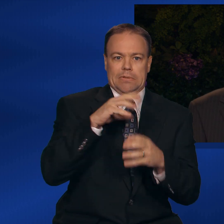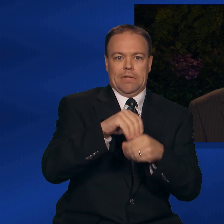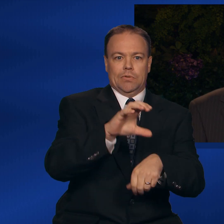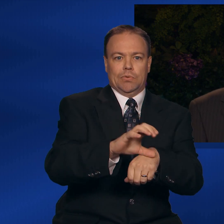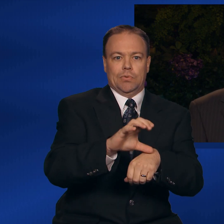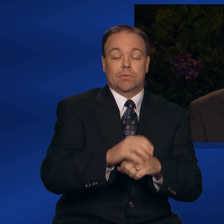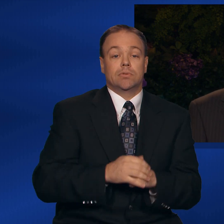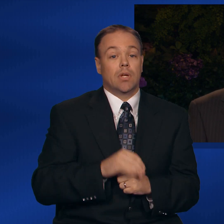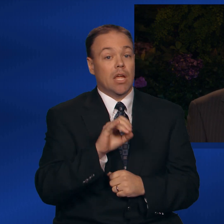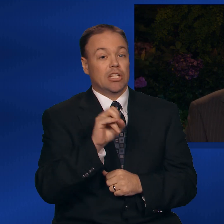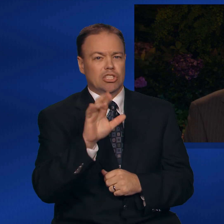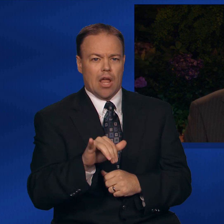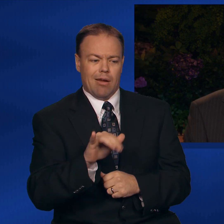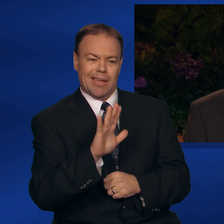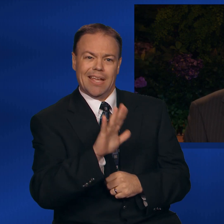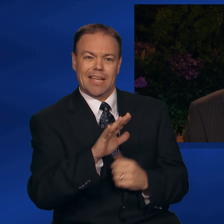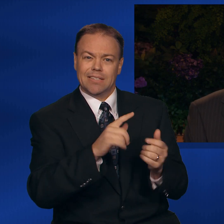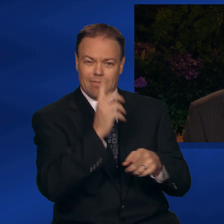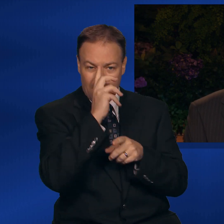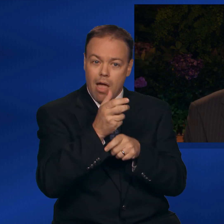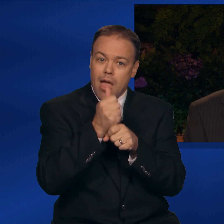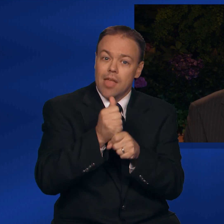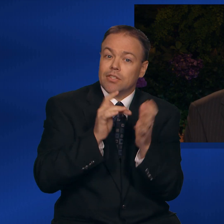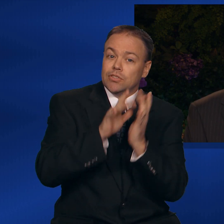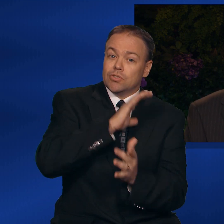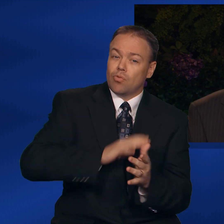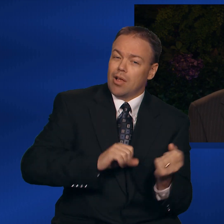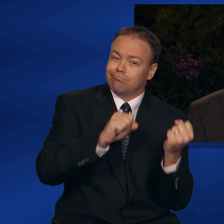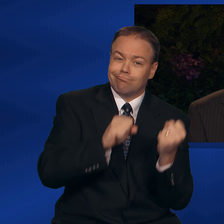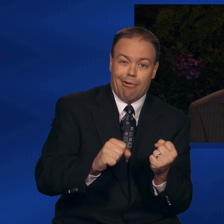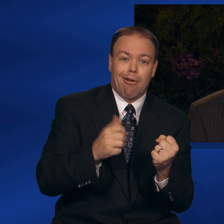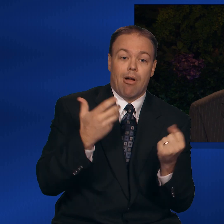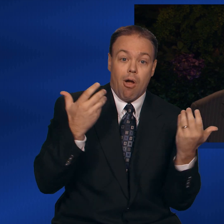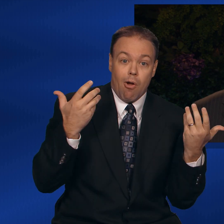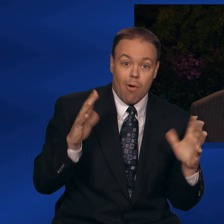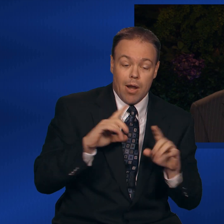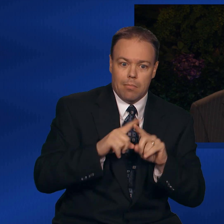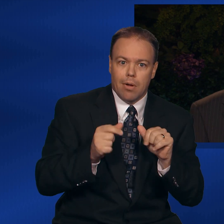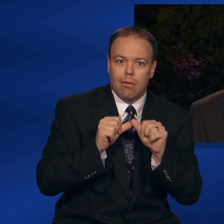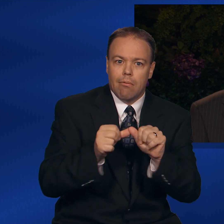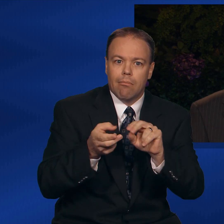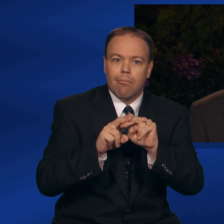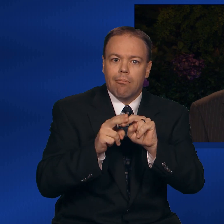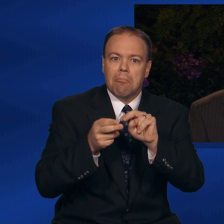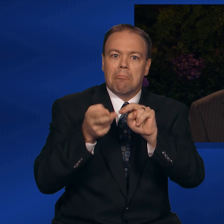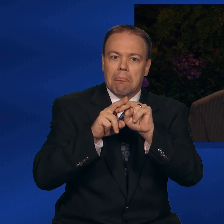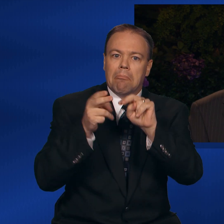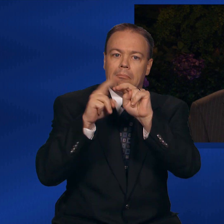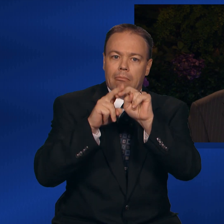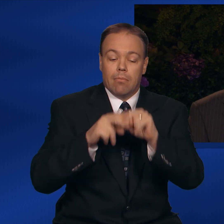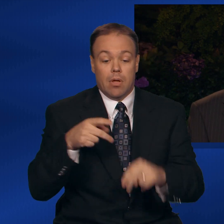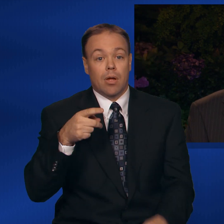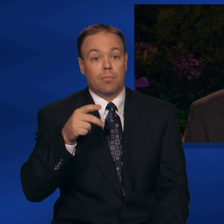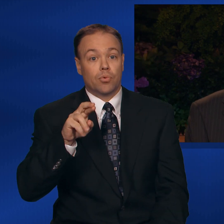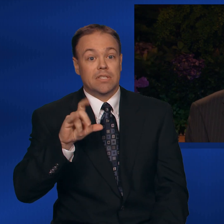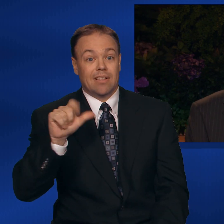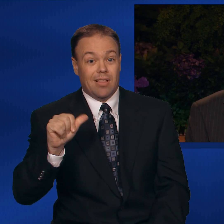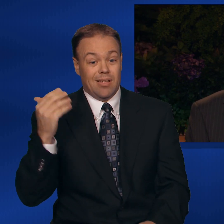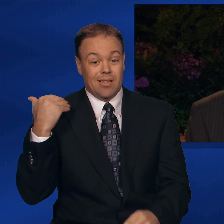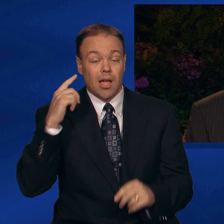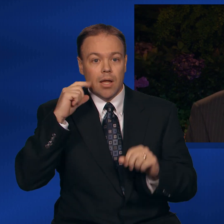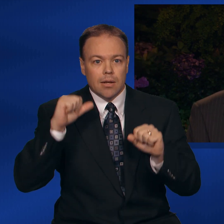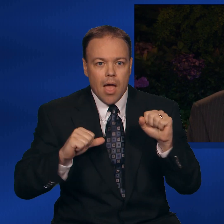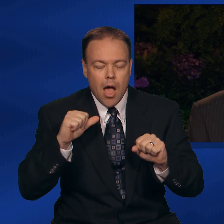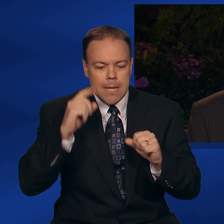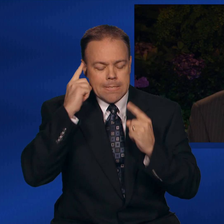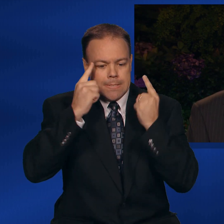Jerry's already strong faith in Jesus Christ grew even stronger. Priscilla's doubts and thoughts